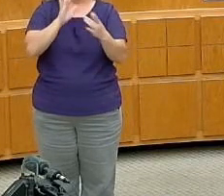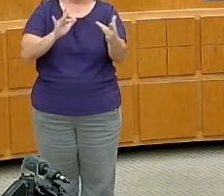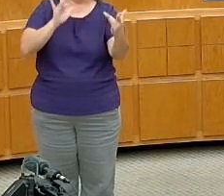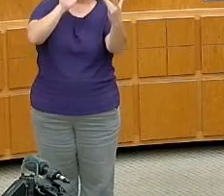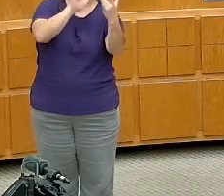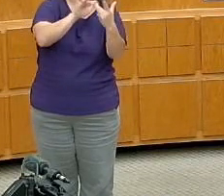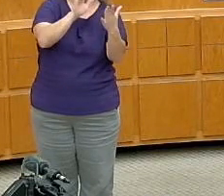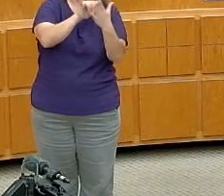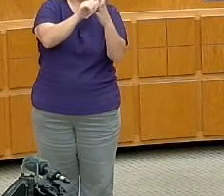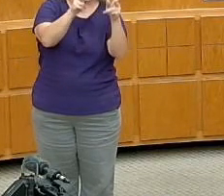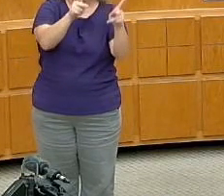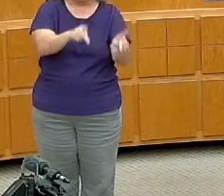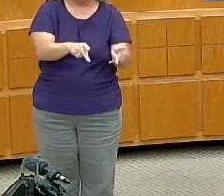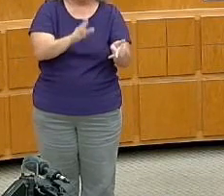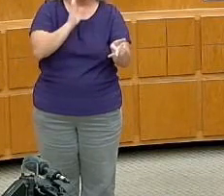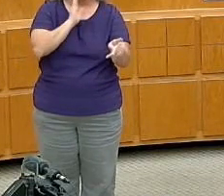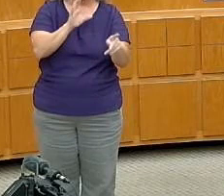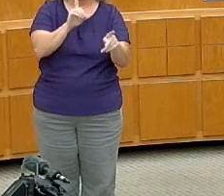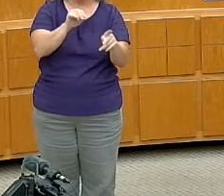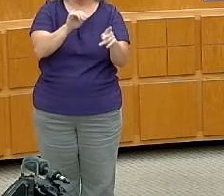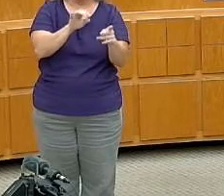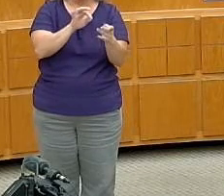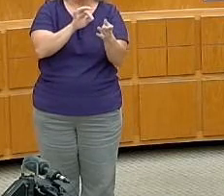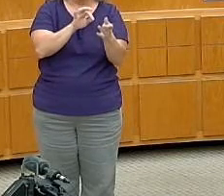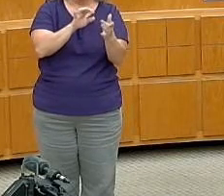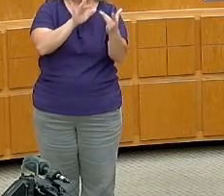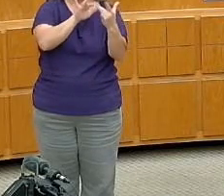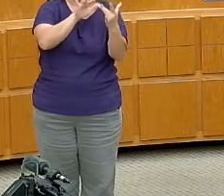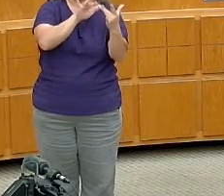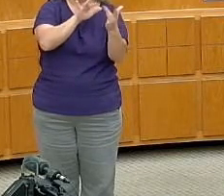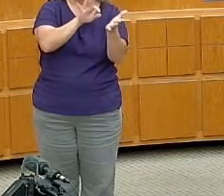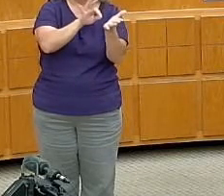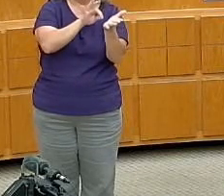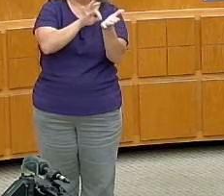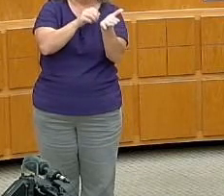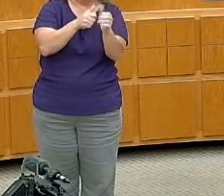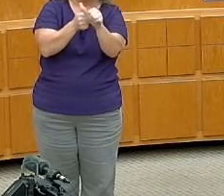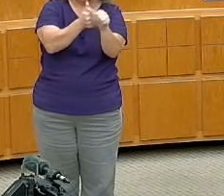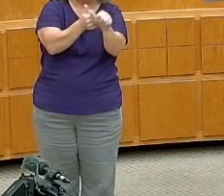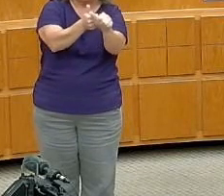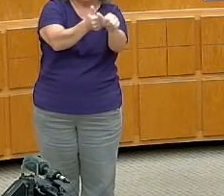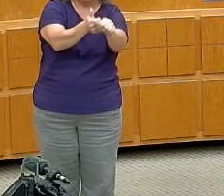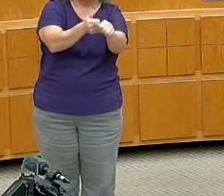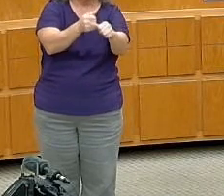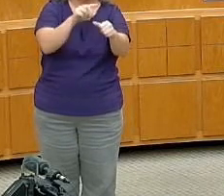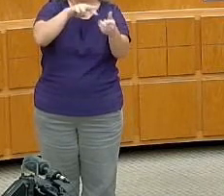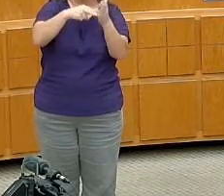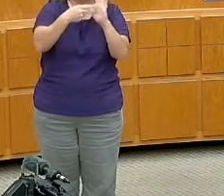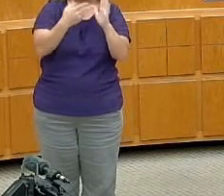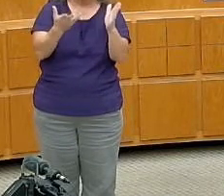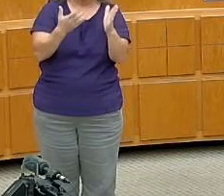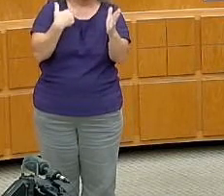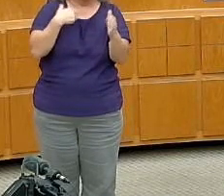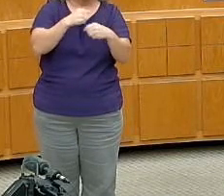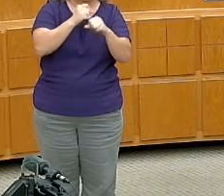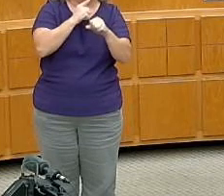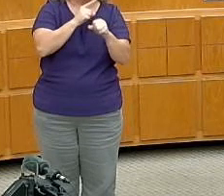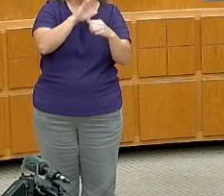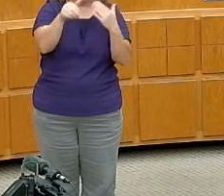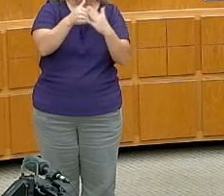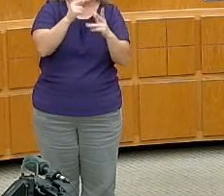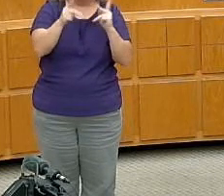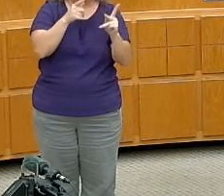conduct tracing. Contact tracing means that we will make sure people who were in contact with this person are